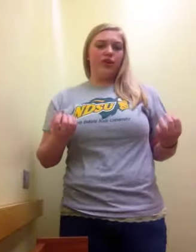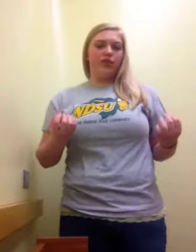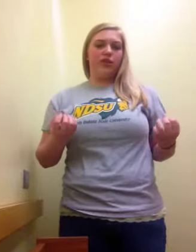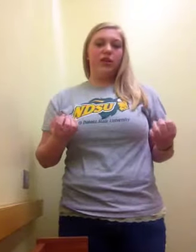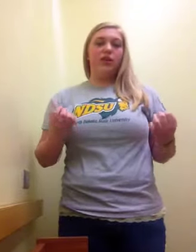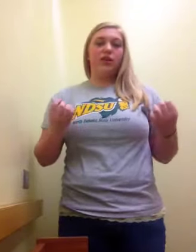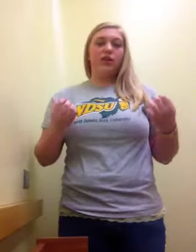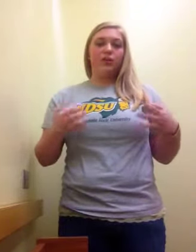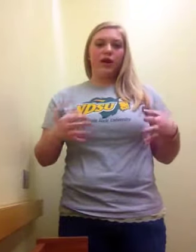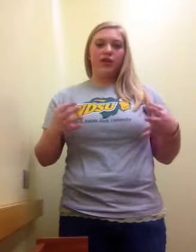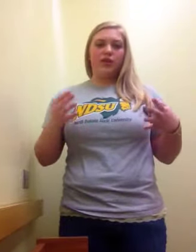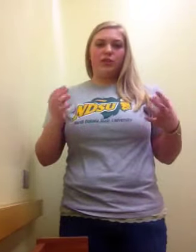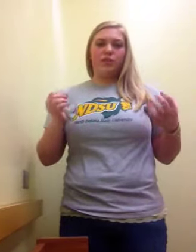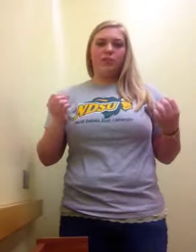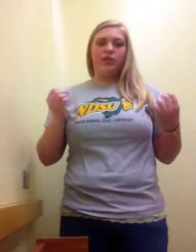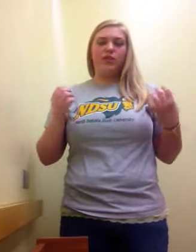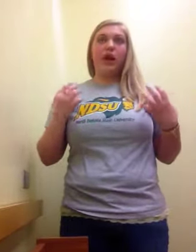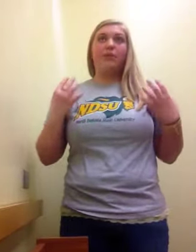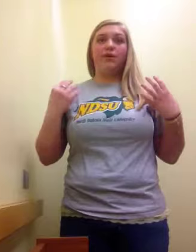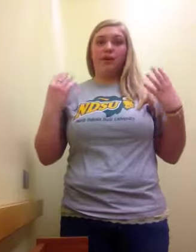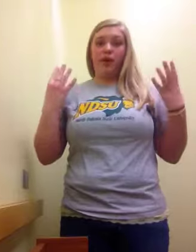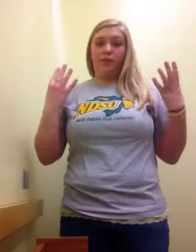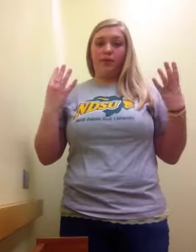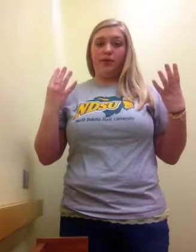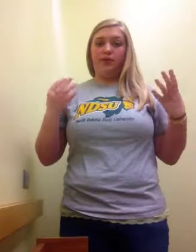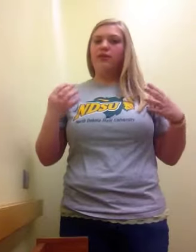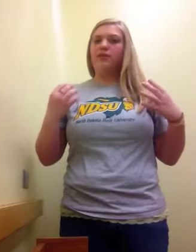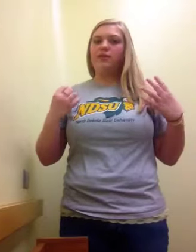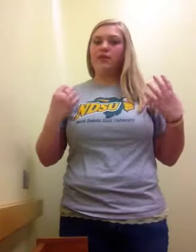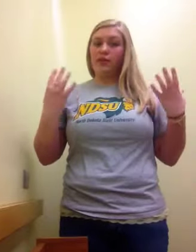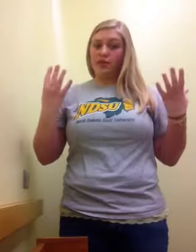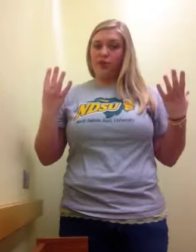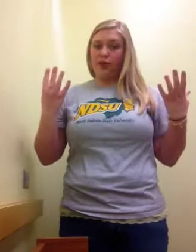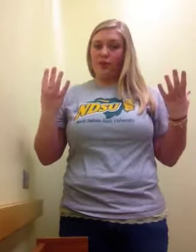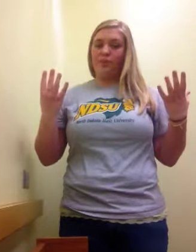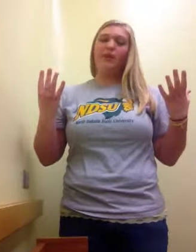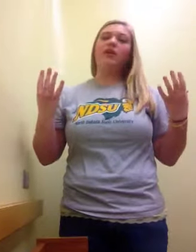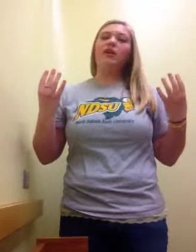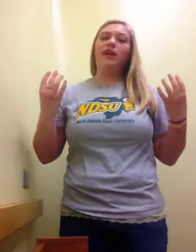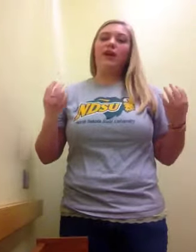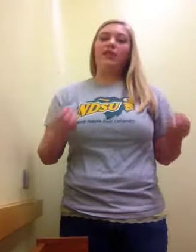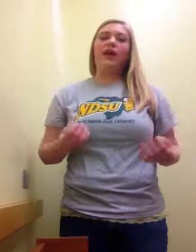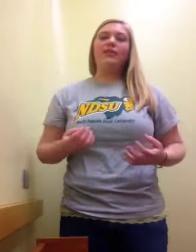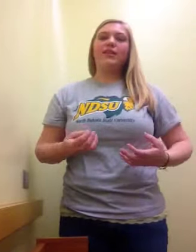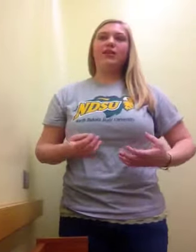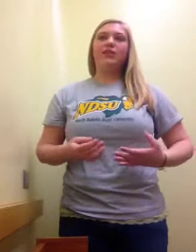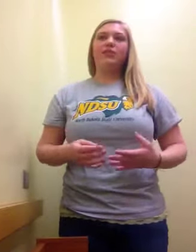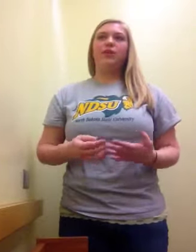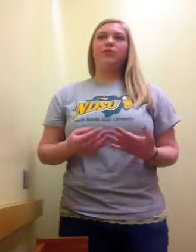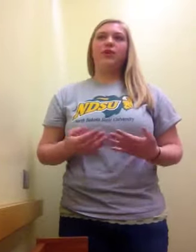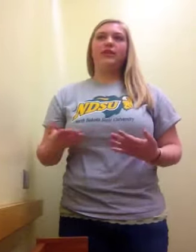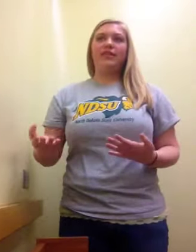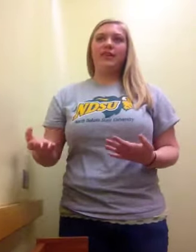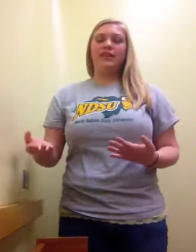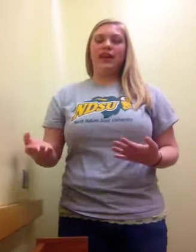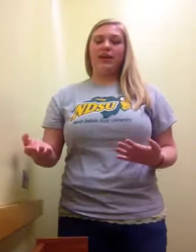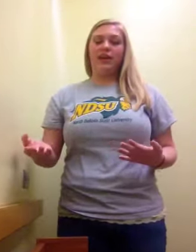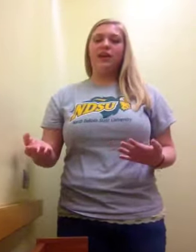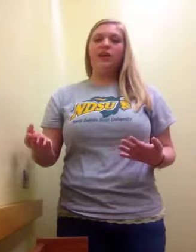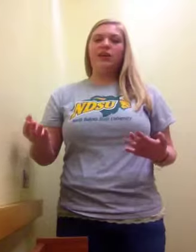question, you want to push your eyebrows up, yes or no. And if you're asking a question with a more detailed ending,